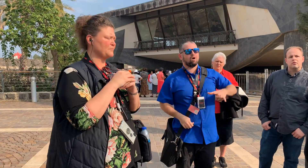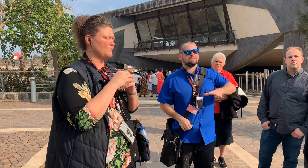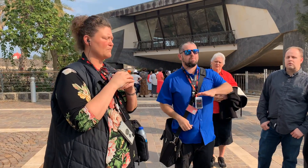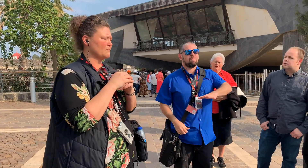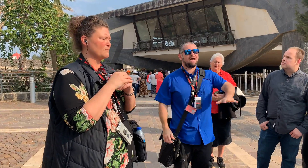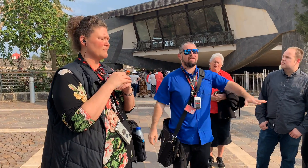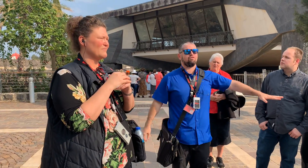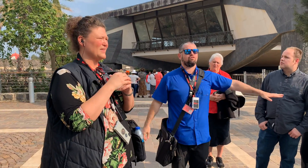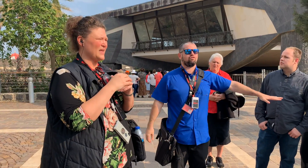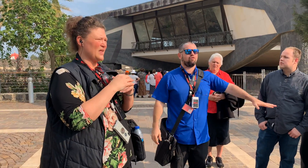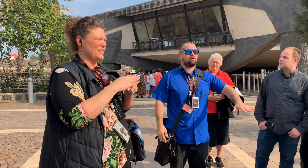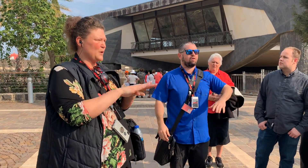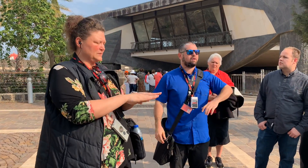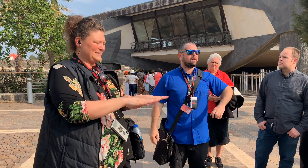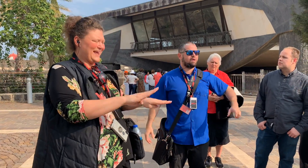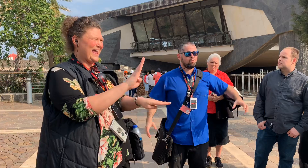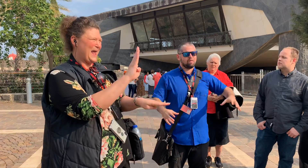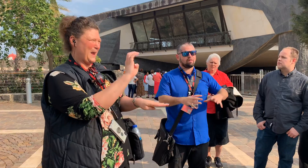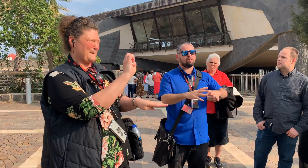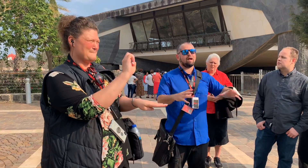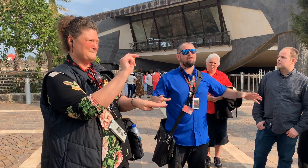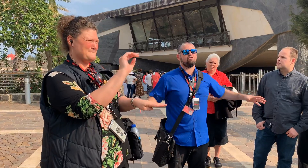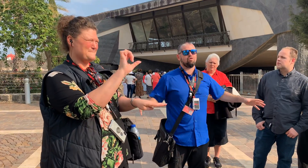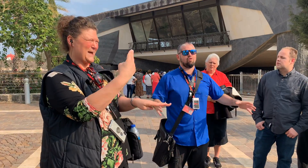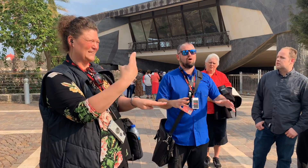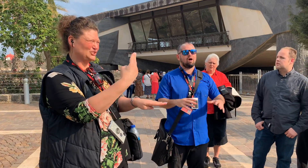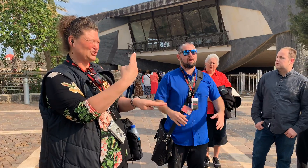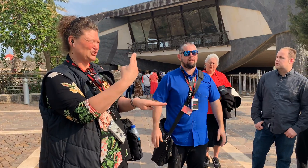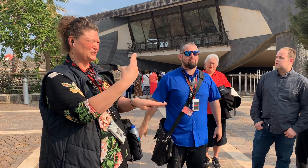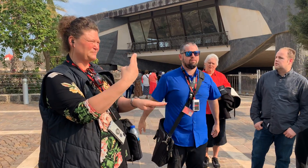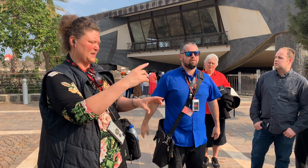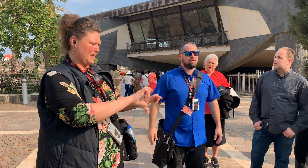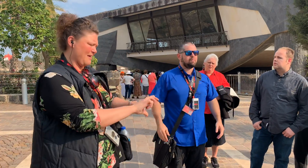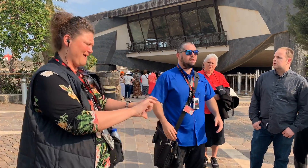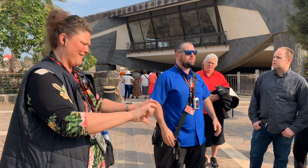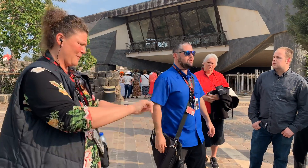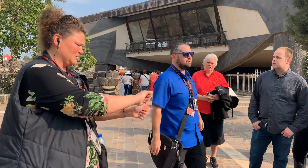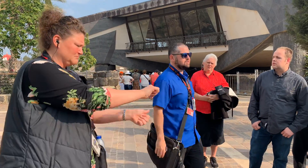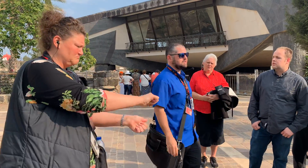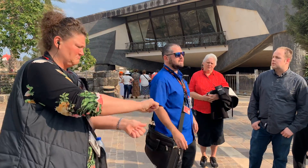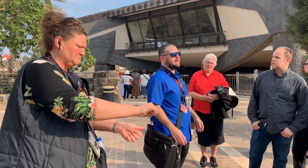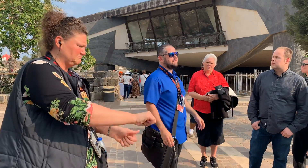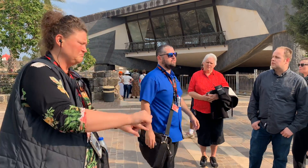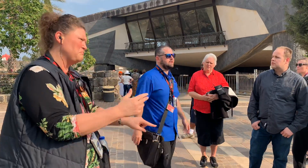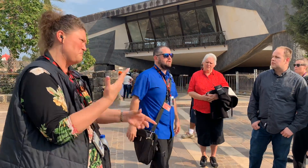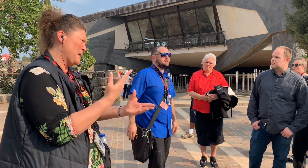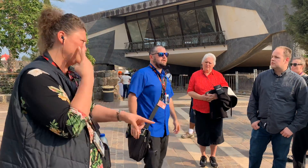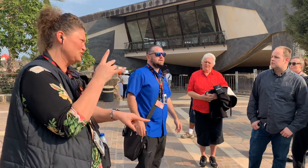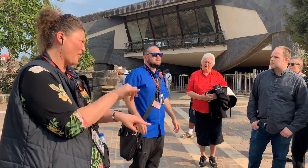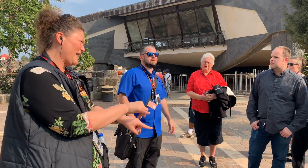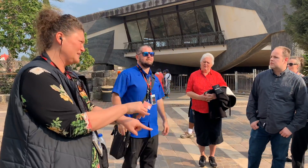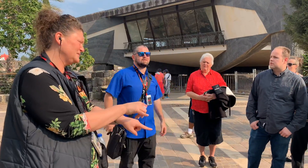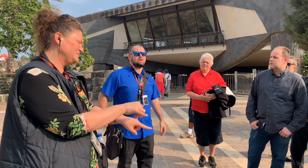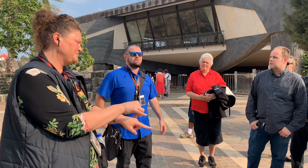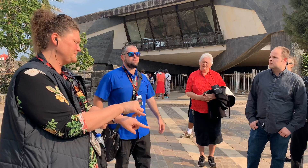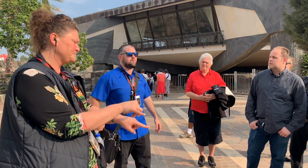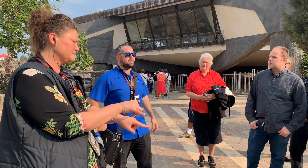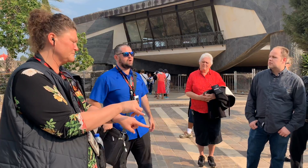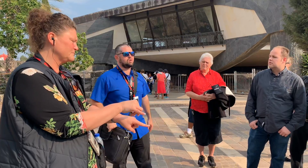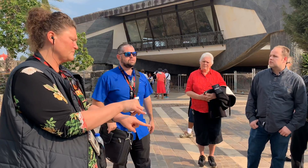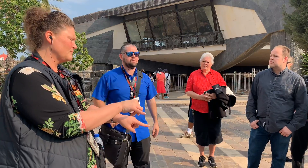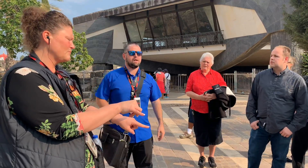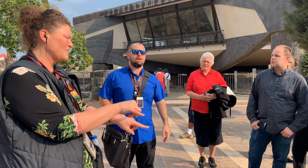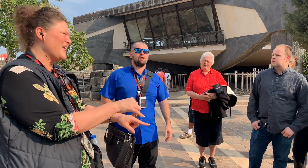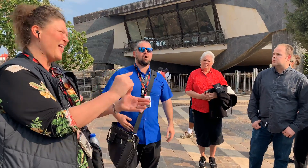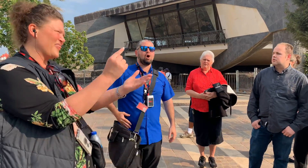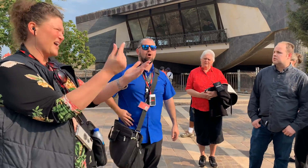there was a bench with a statue on it. maybe you could see that. This is from